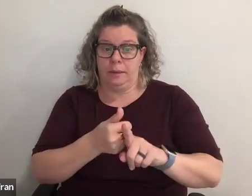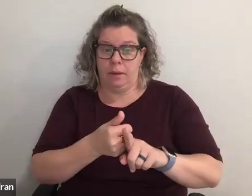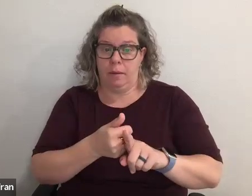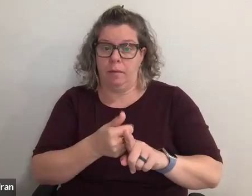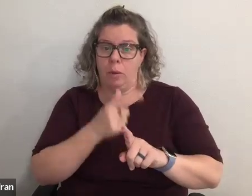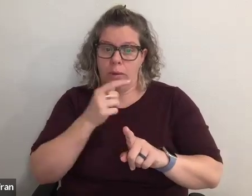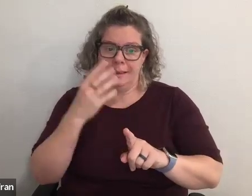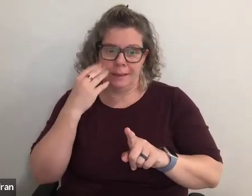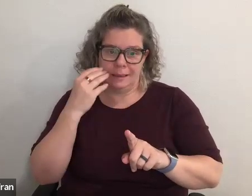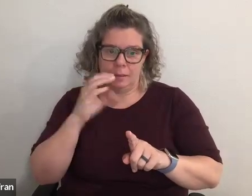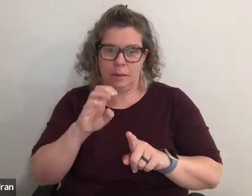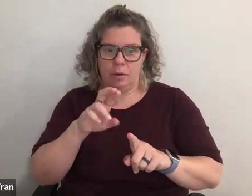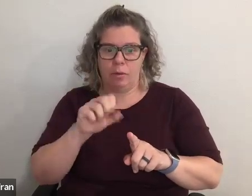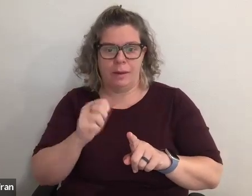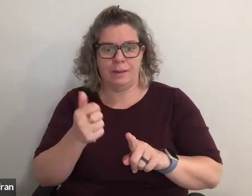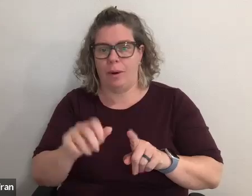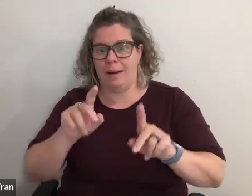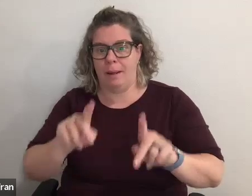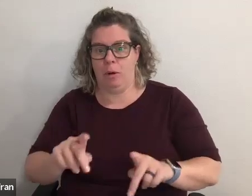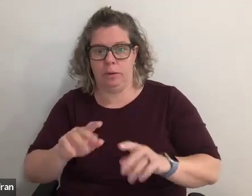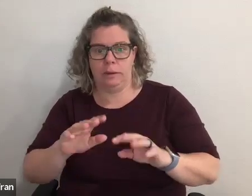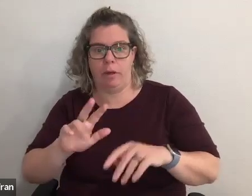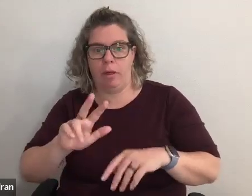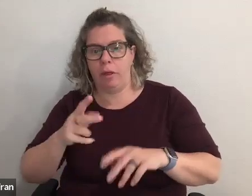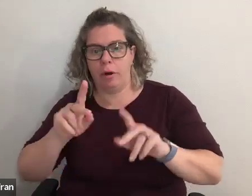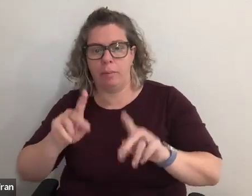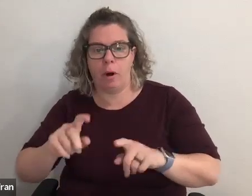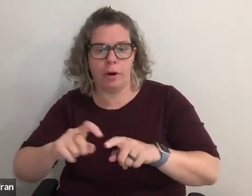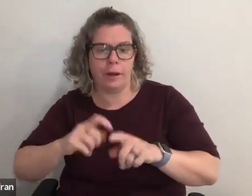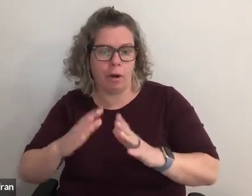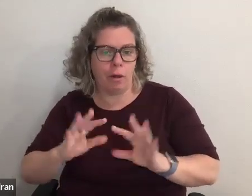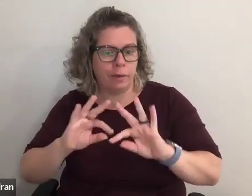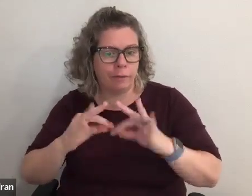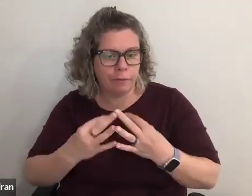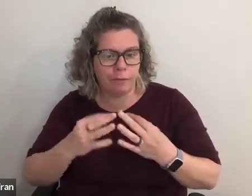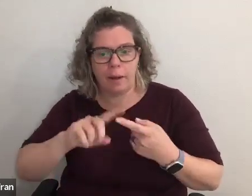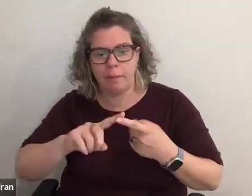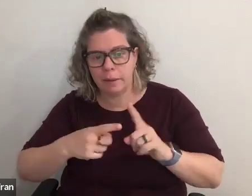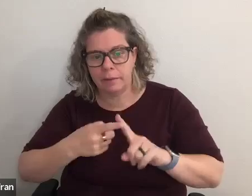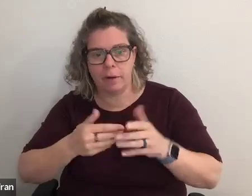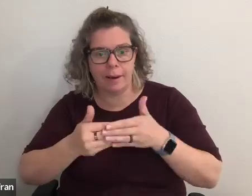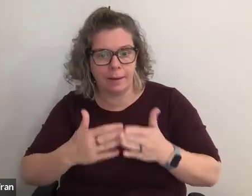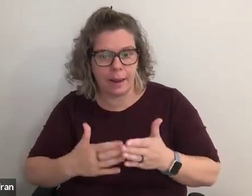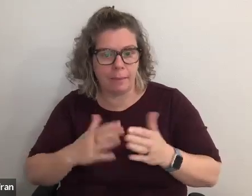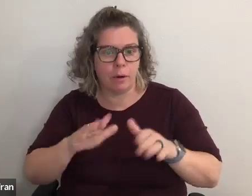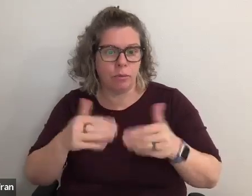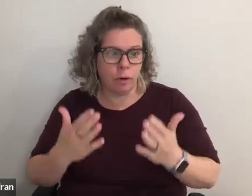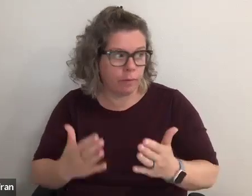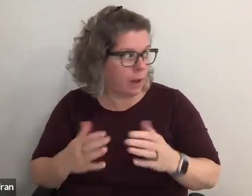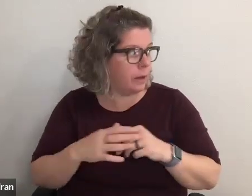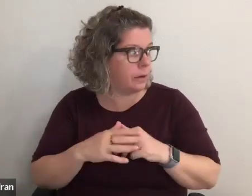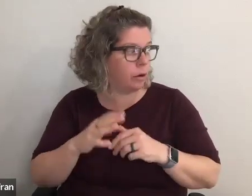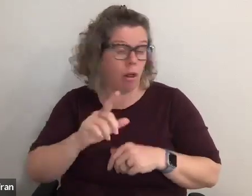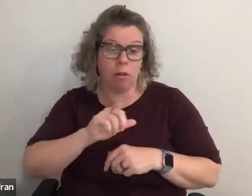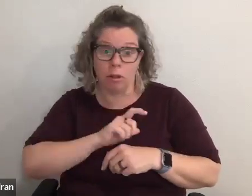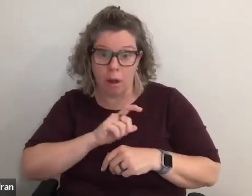crisis or any third-party caller could be family, friends, neighbors, providers,